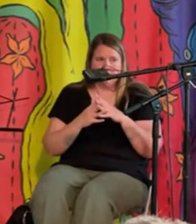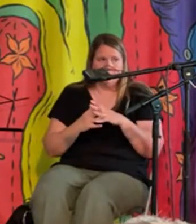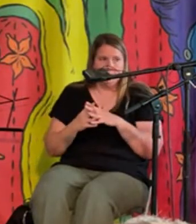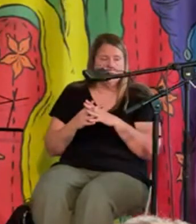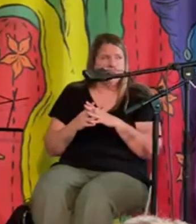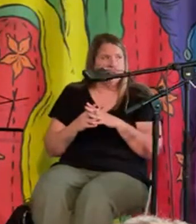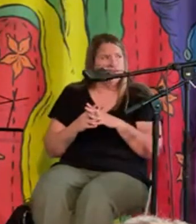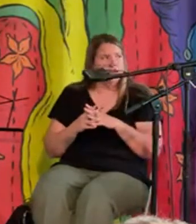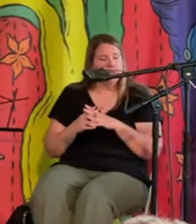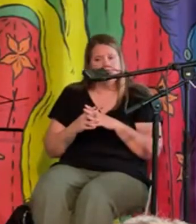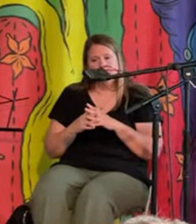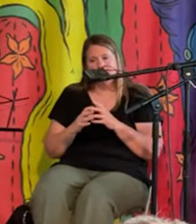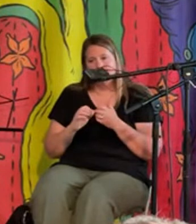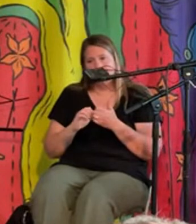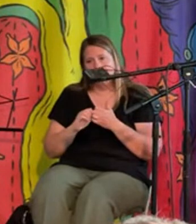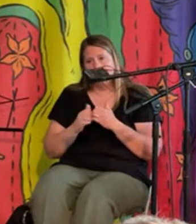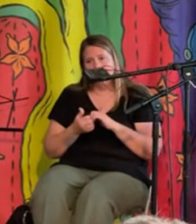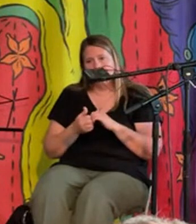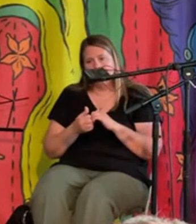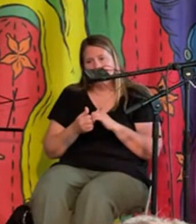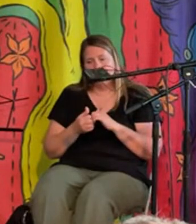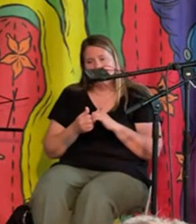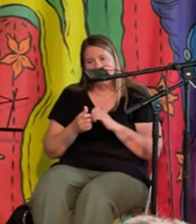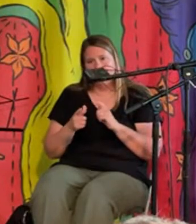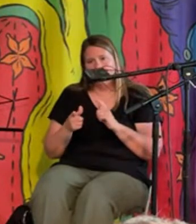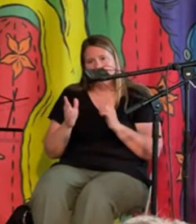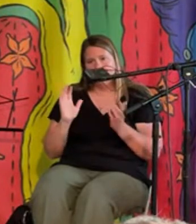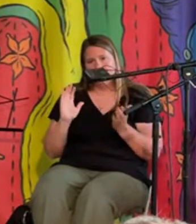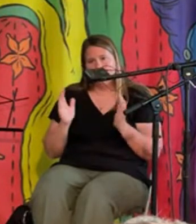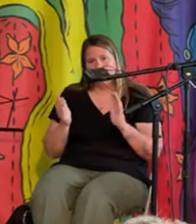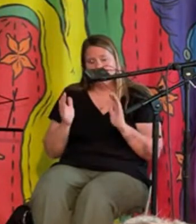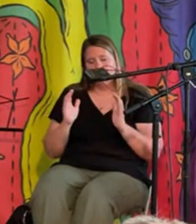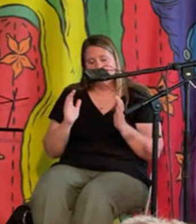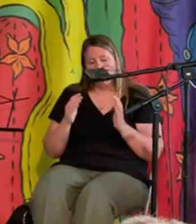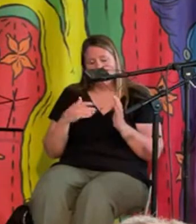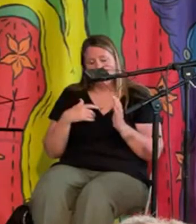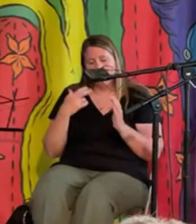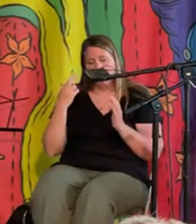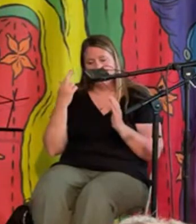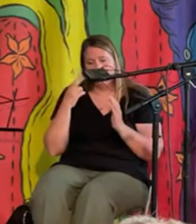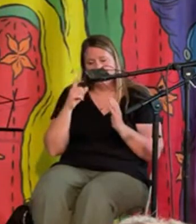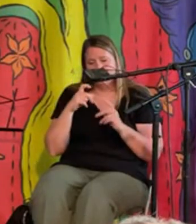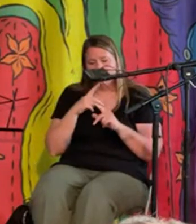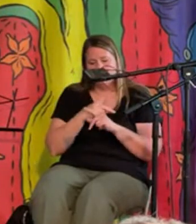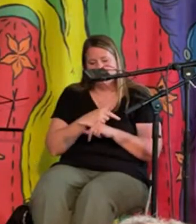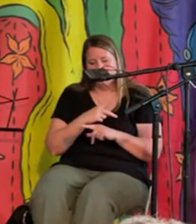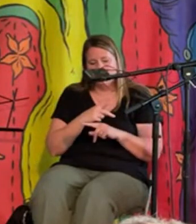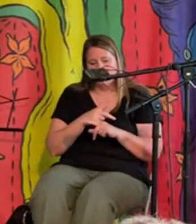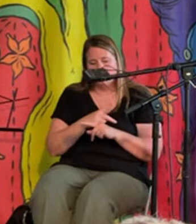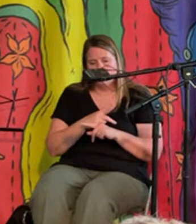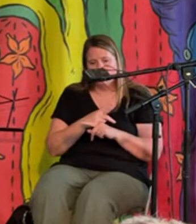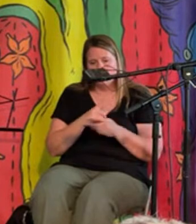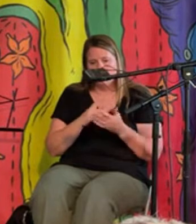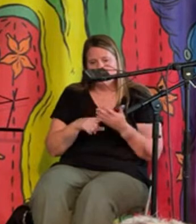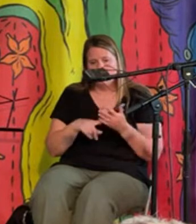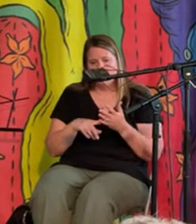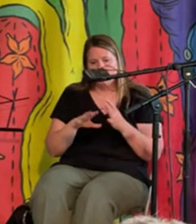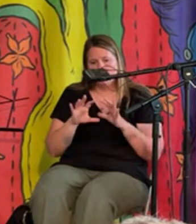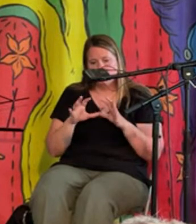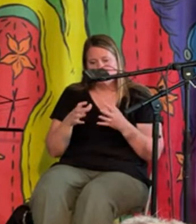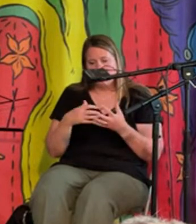How do you consider those? And I realized, oh, I need to figure out first what kind of genre I'm going to